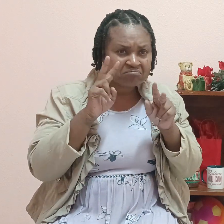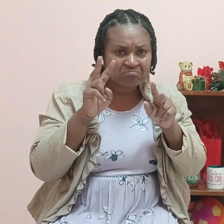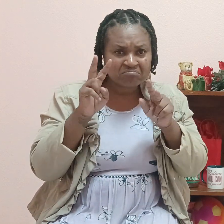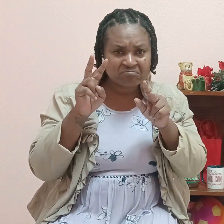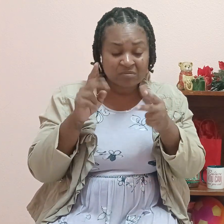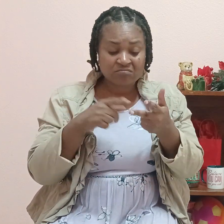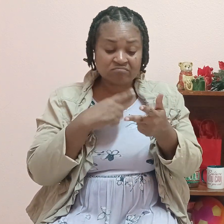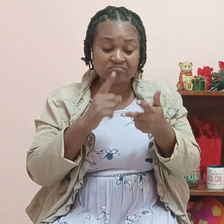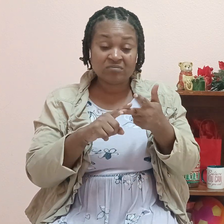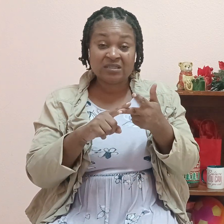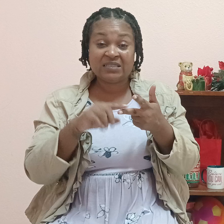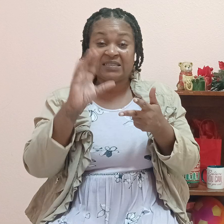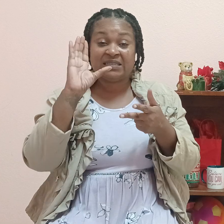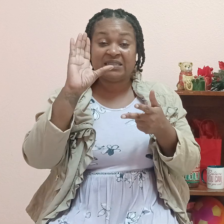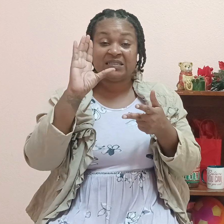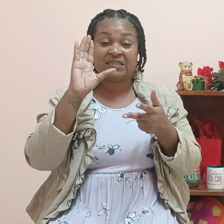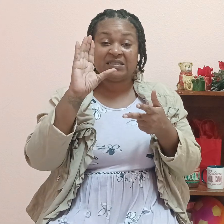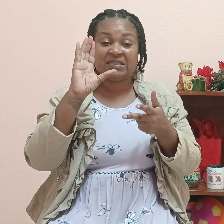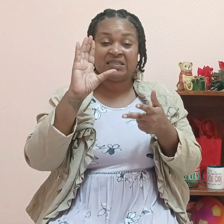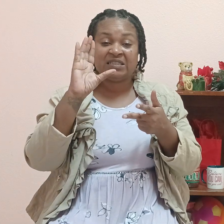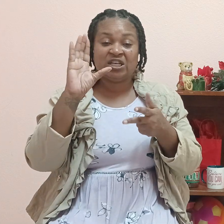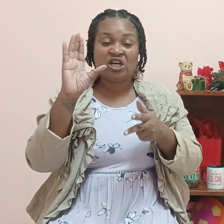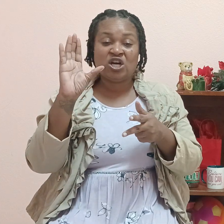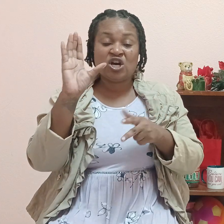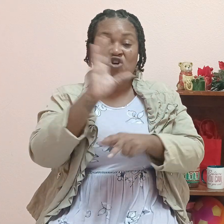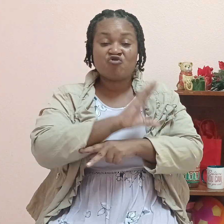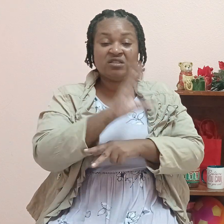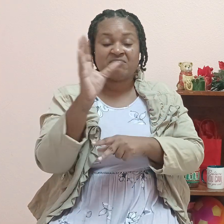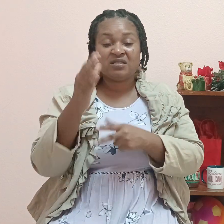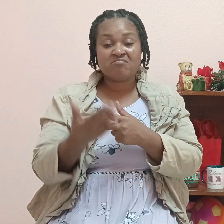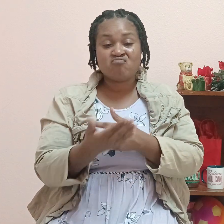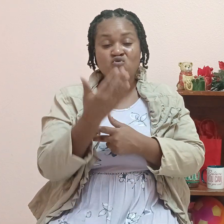C, Christmas Morning Service,